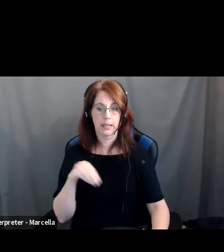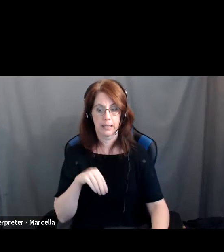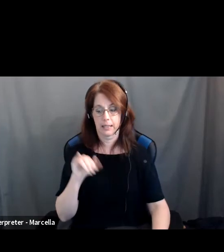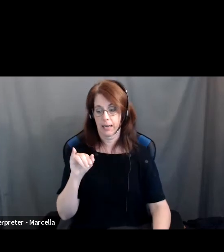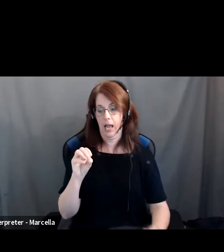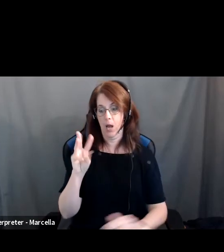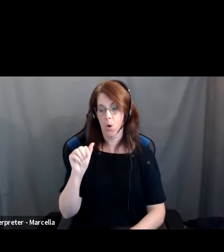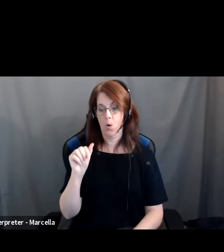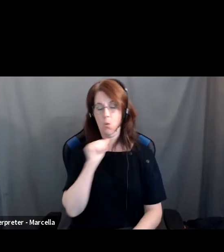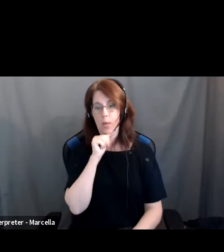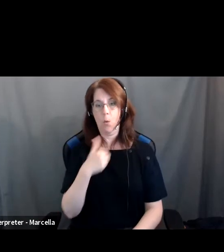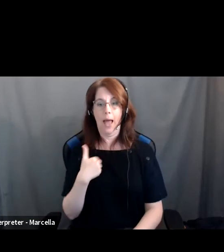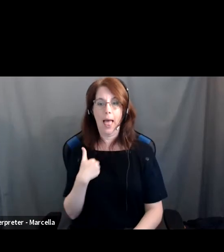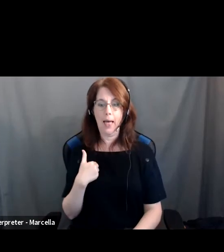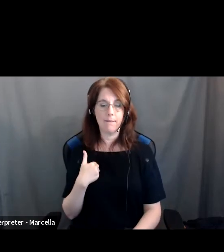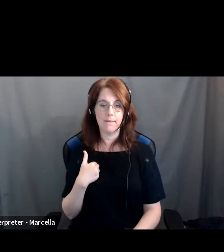don't even have